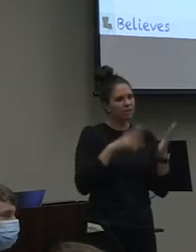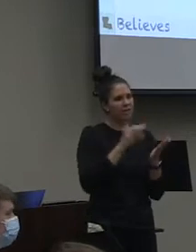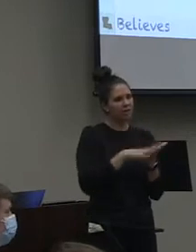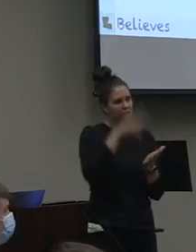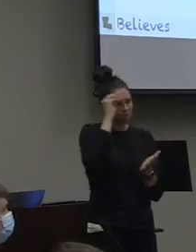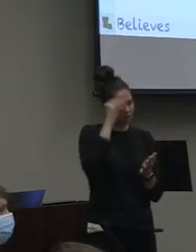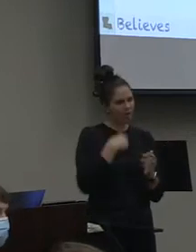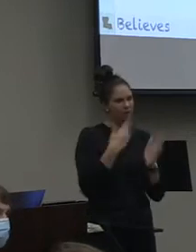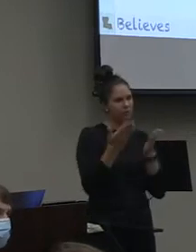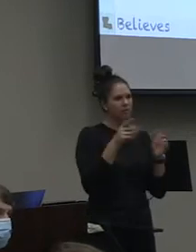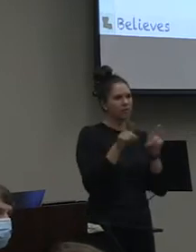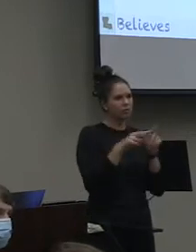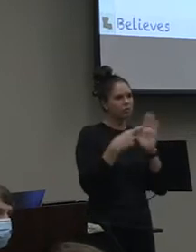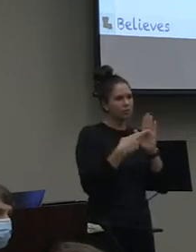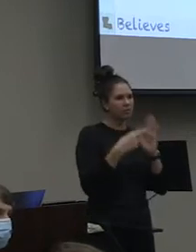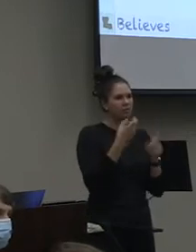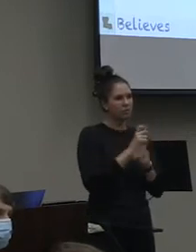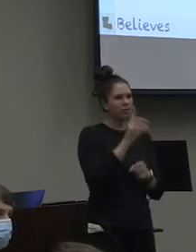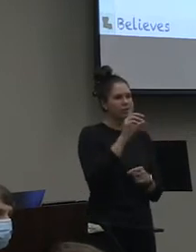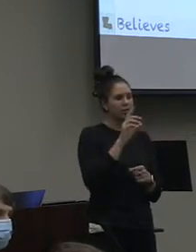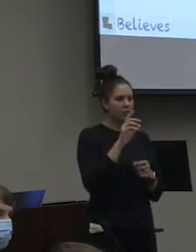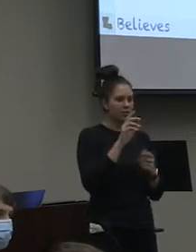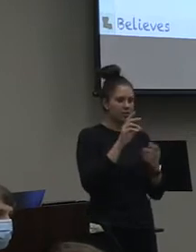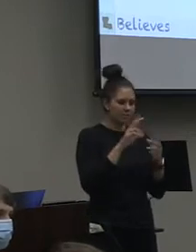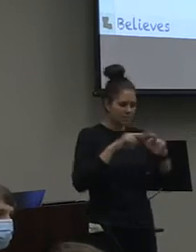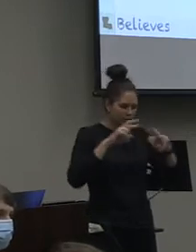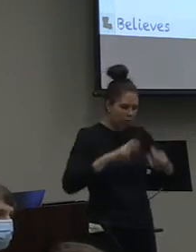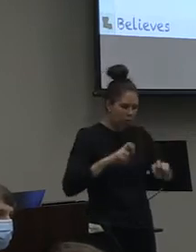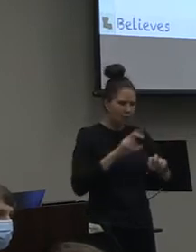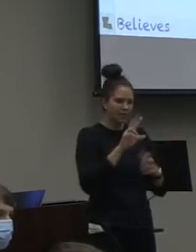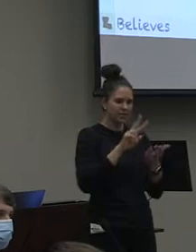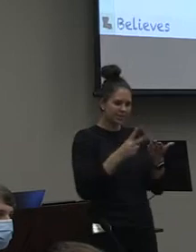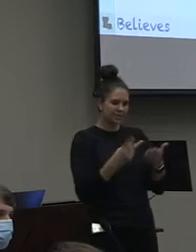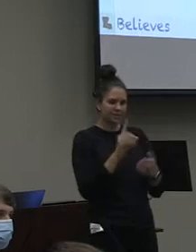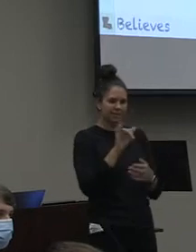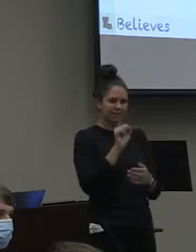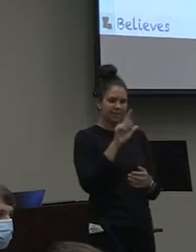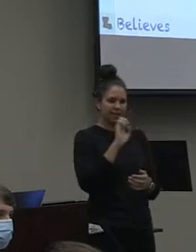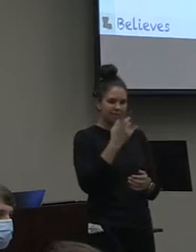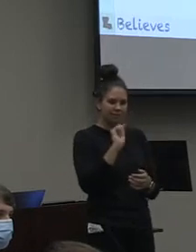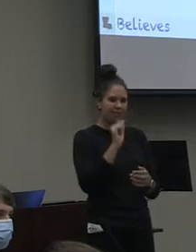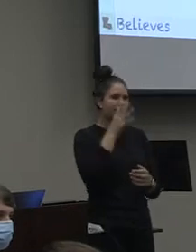and I serve as a representative from Decoding Dyslexia, Parent Advocate.